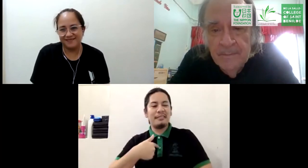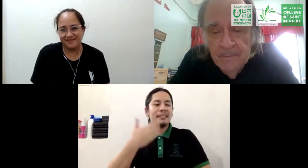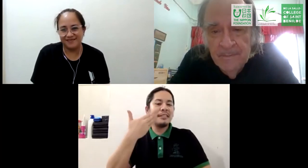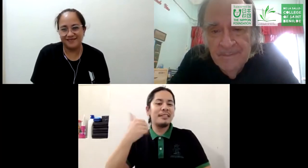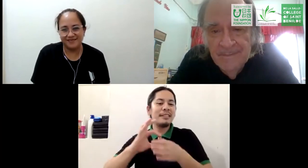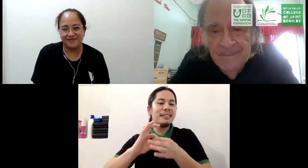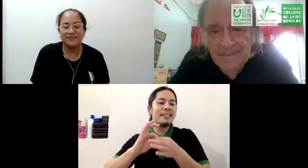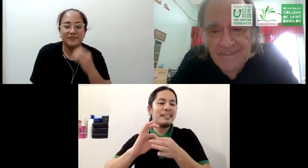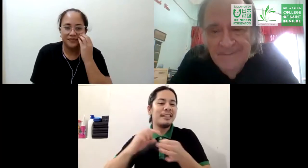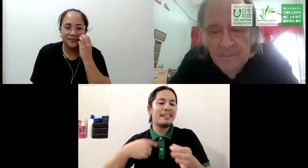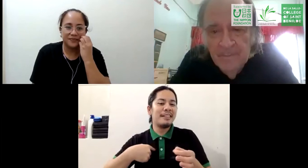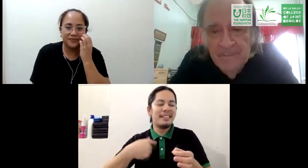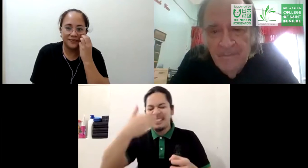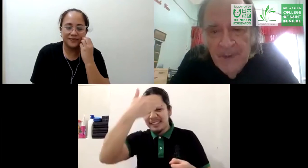So we're progressing definitely.